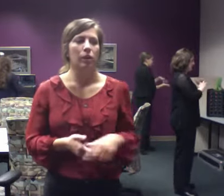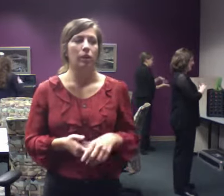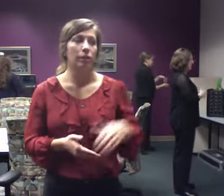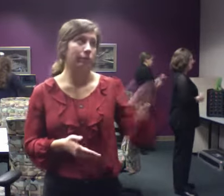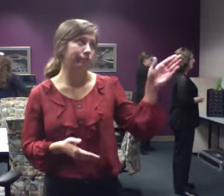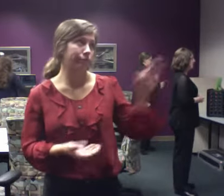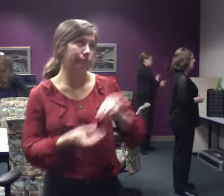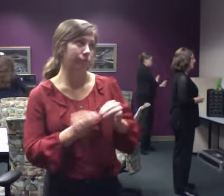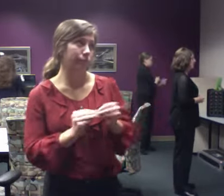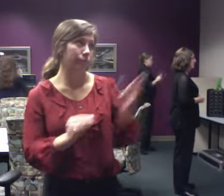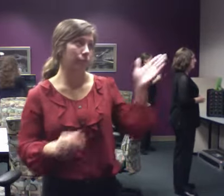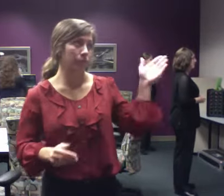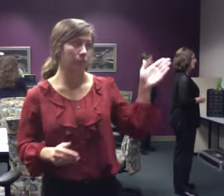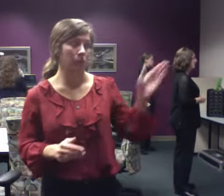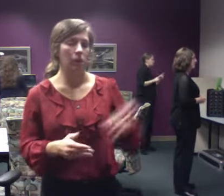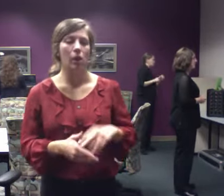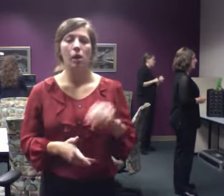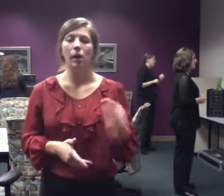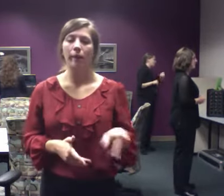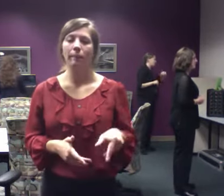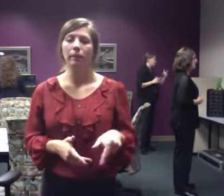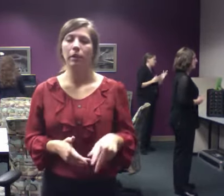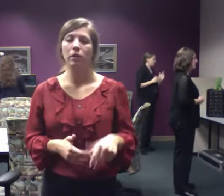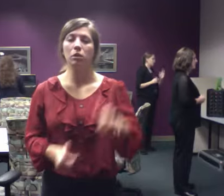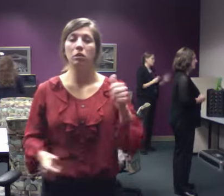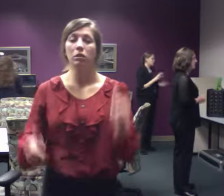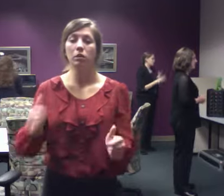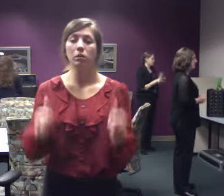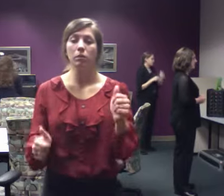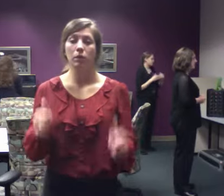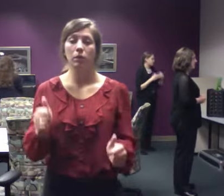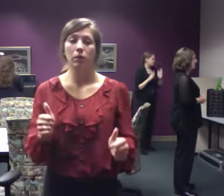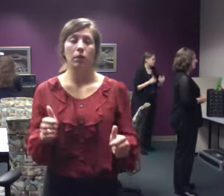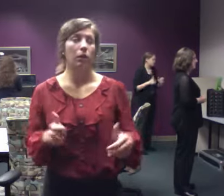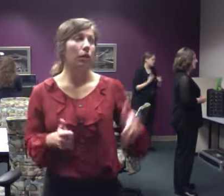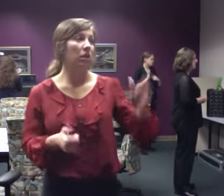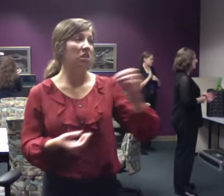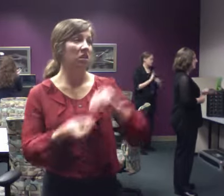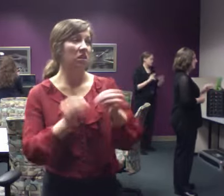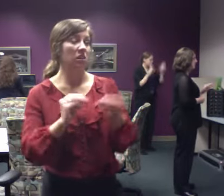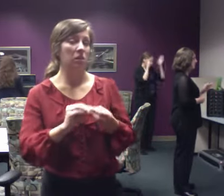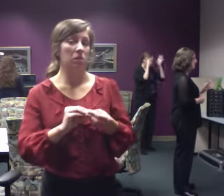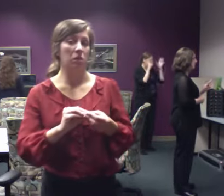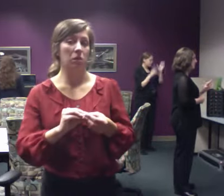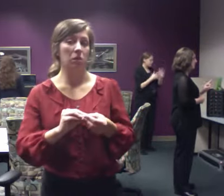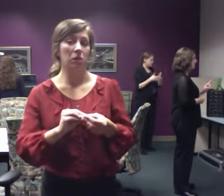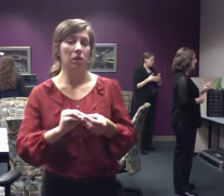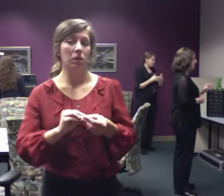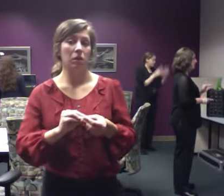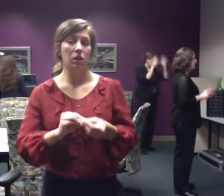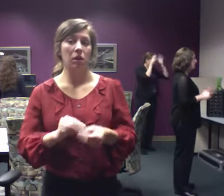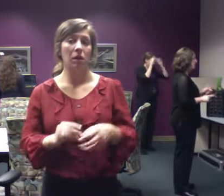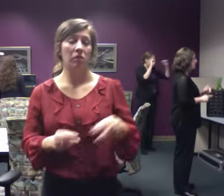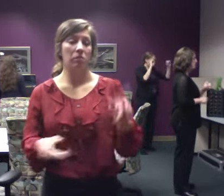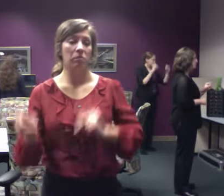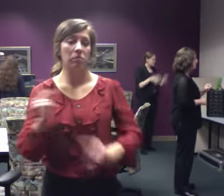following charts, compare the number of people who were 20 in 1939 and those who were 40 in 1959. All right? So